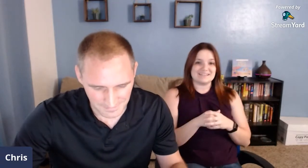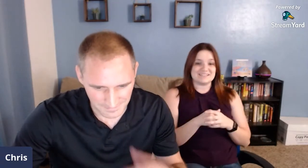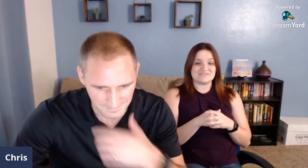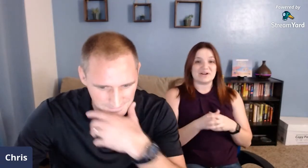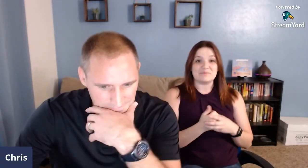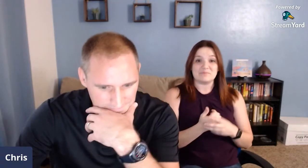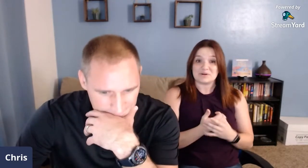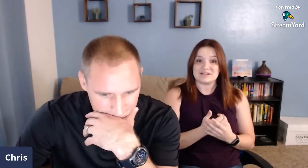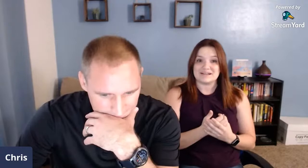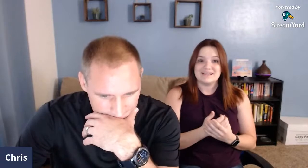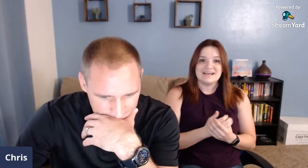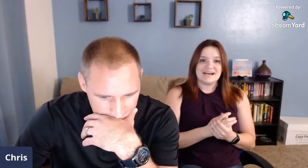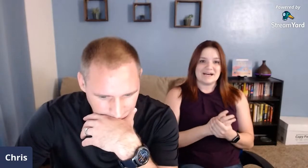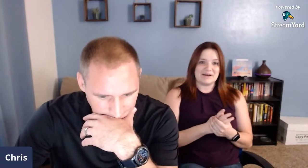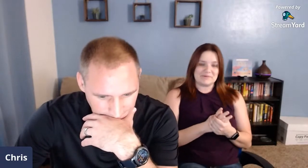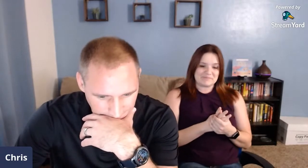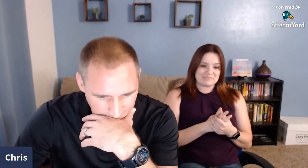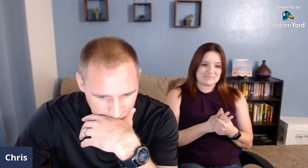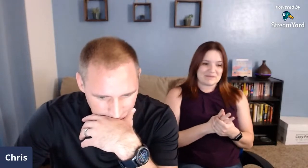you handle it is very important,